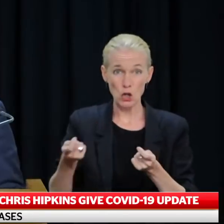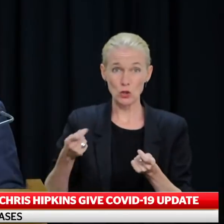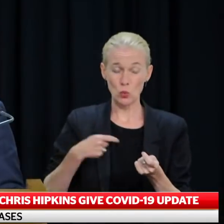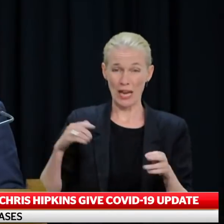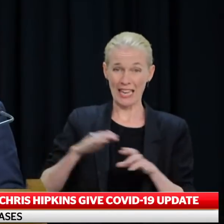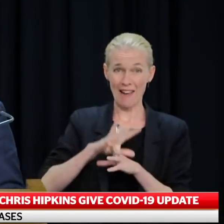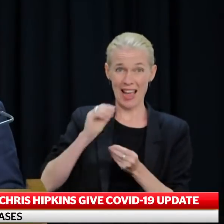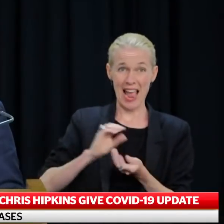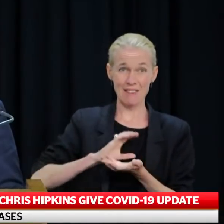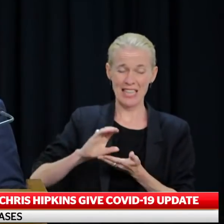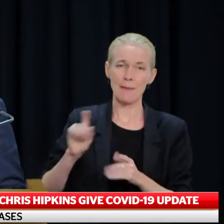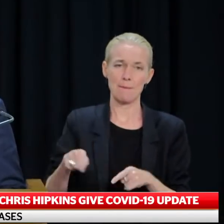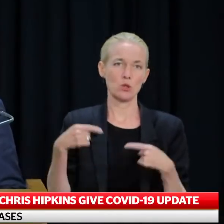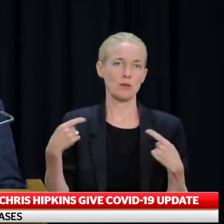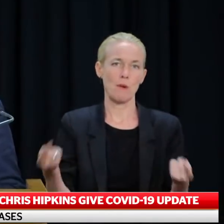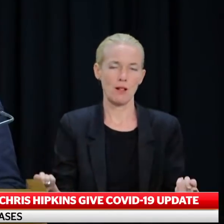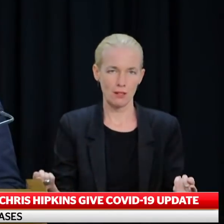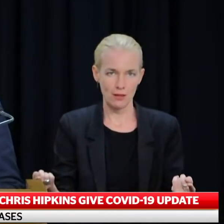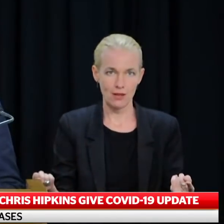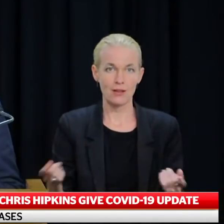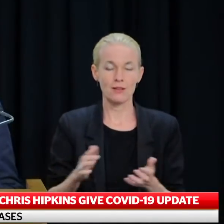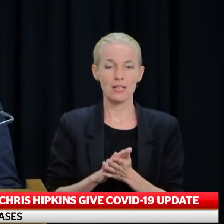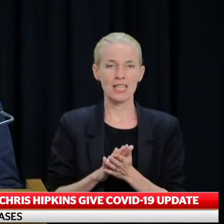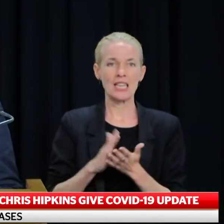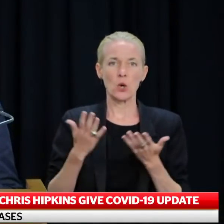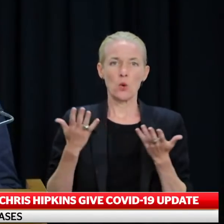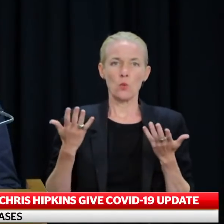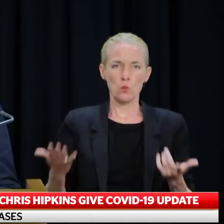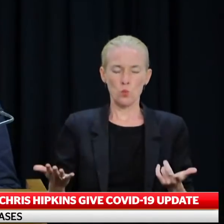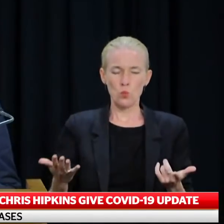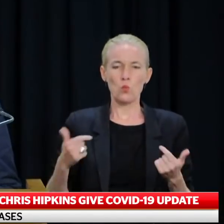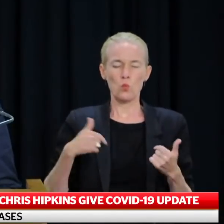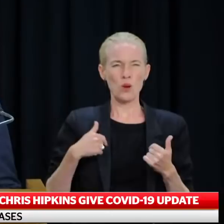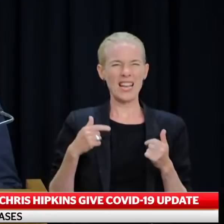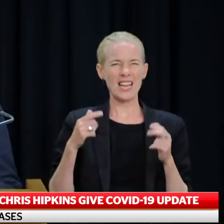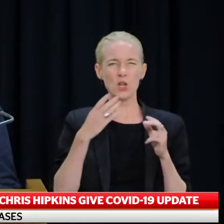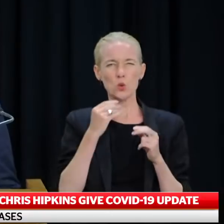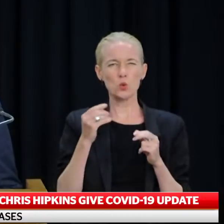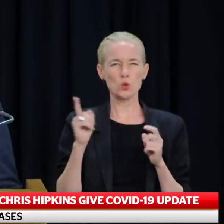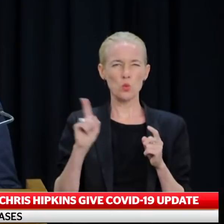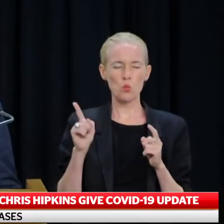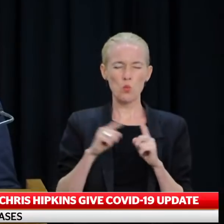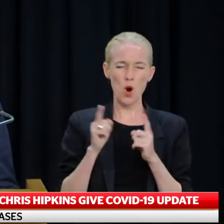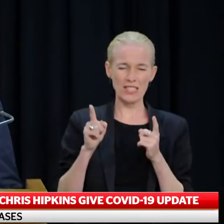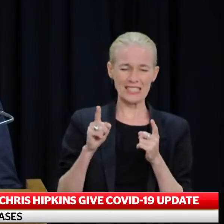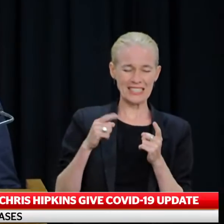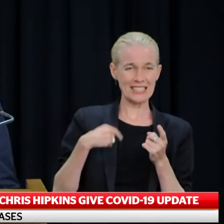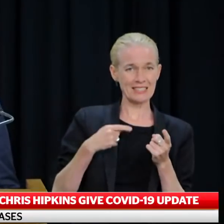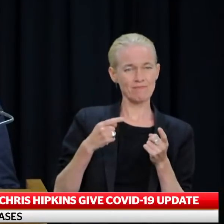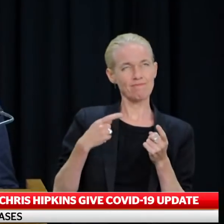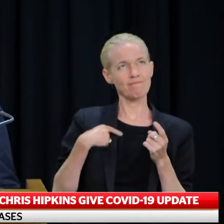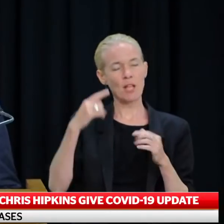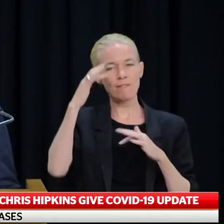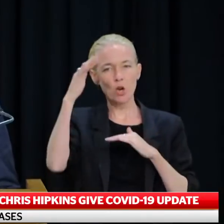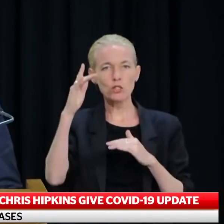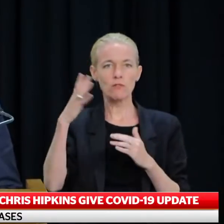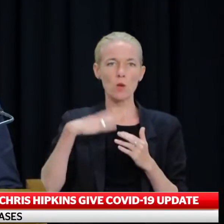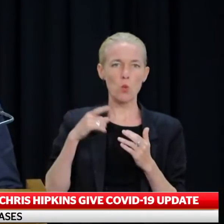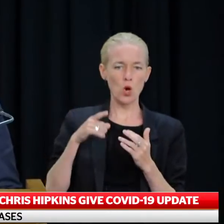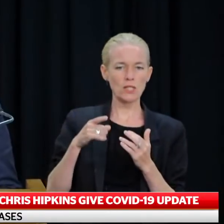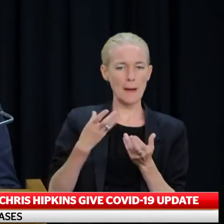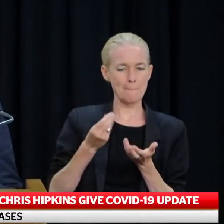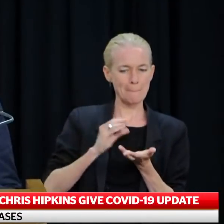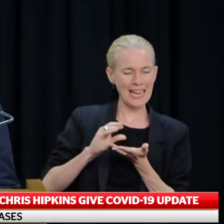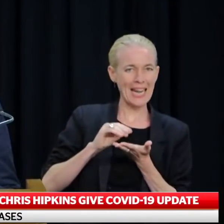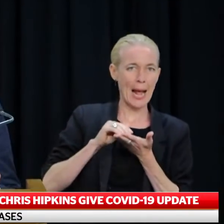of our COVID-19 response. We do work a bit on a cost share model to try and help people through adverse situations,